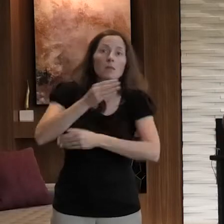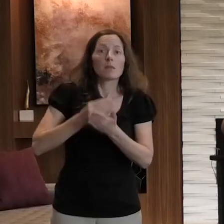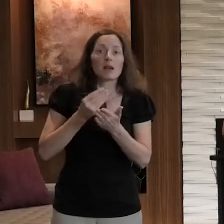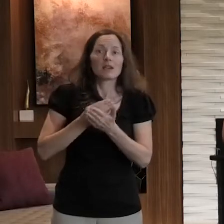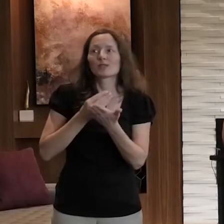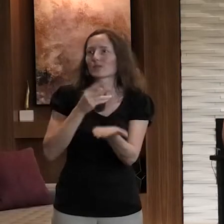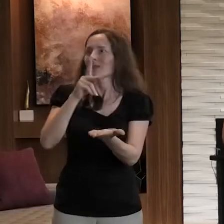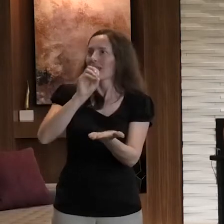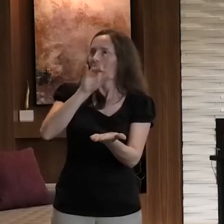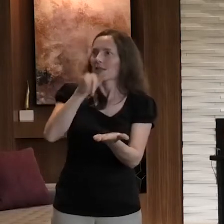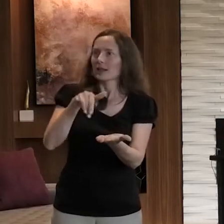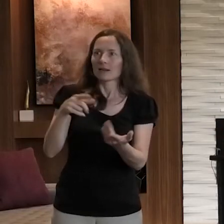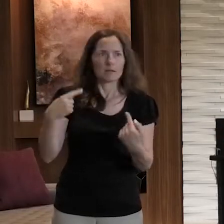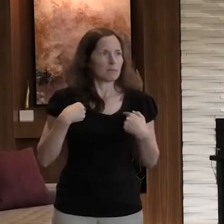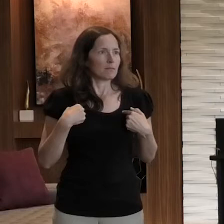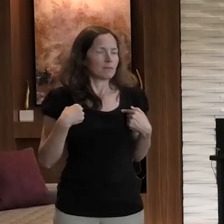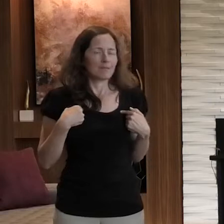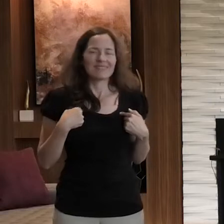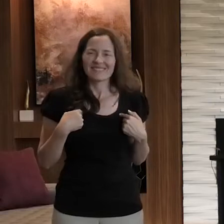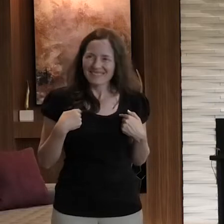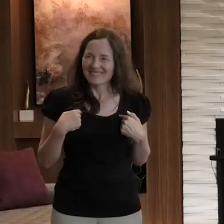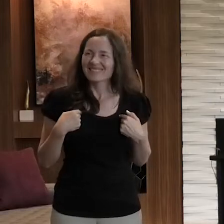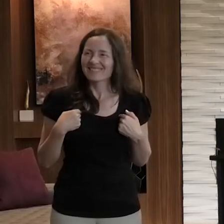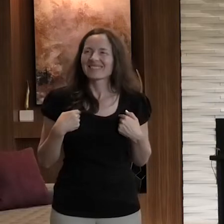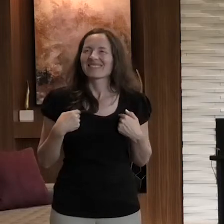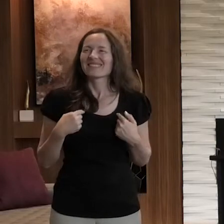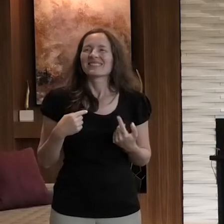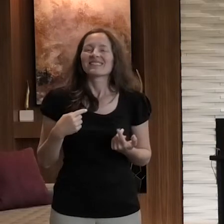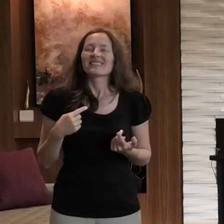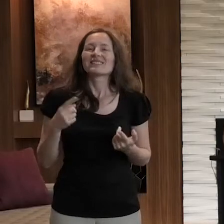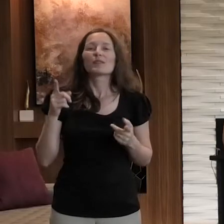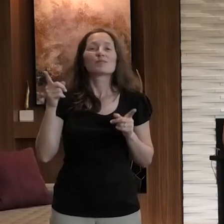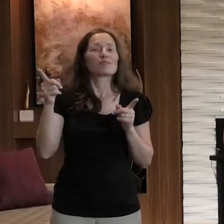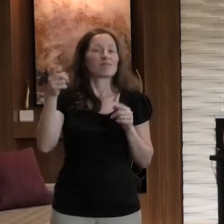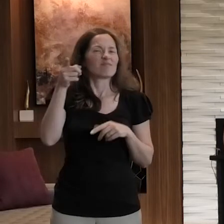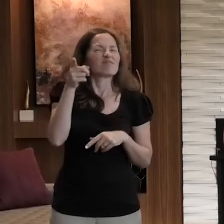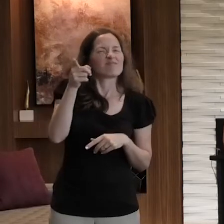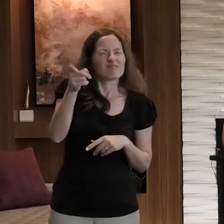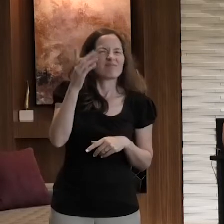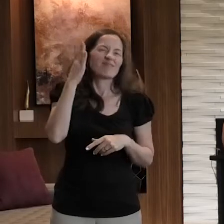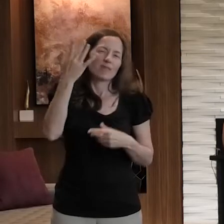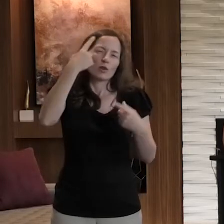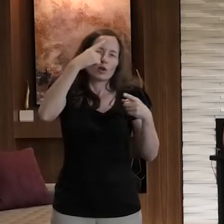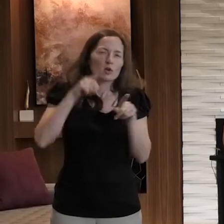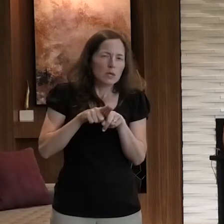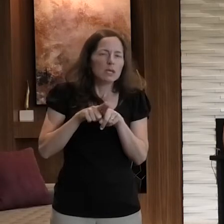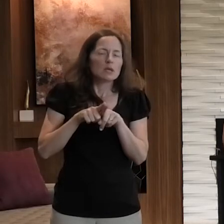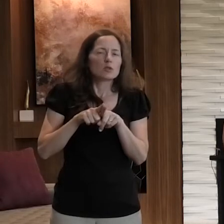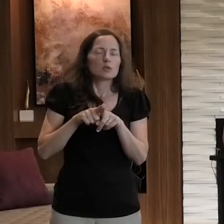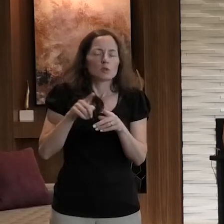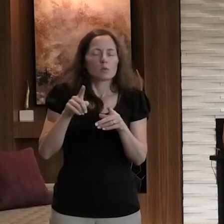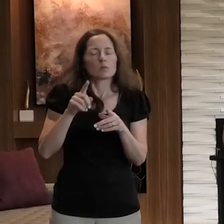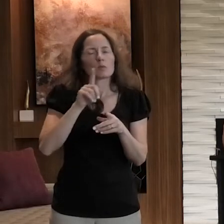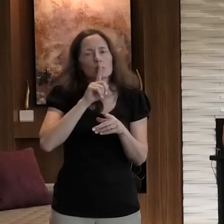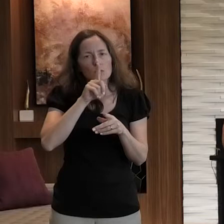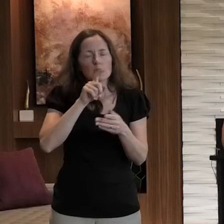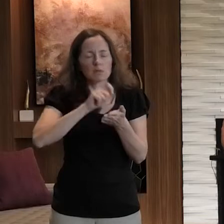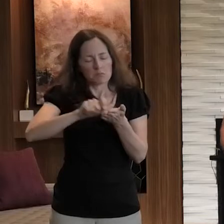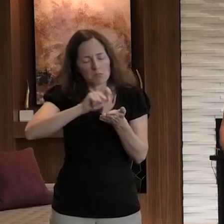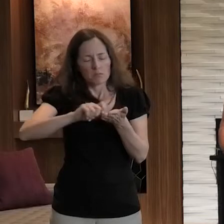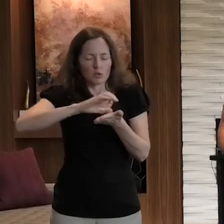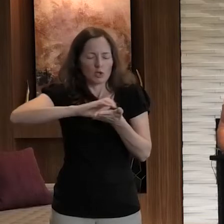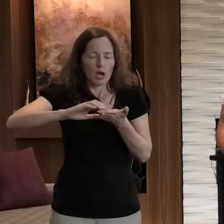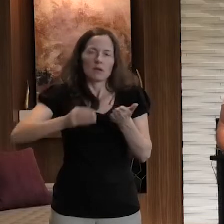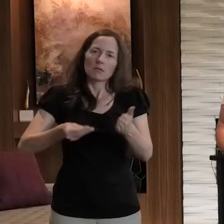and Community Development. And they have agreed to provide the monthly payments to the landlord. So the payments will be made monthly to the